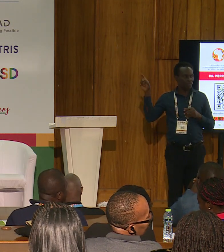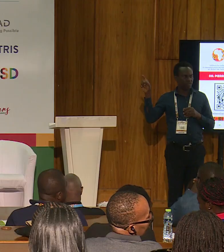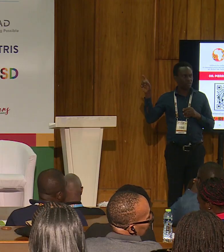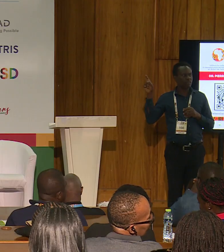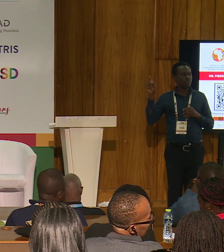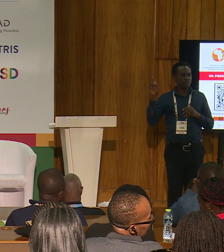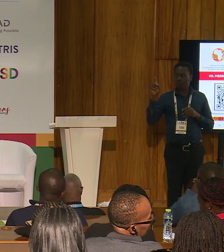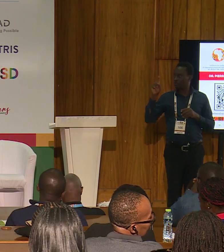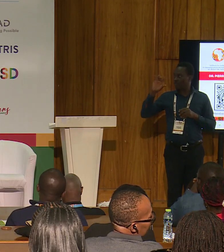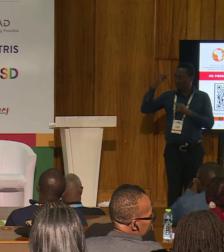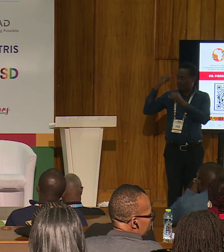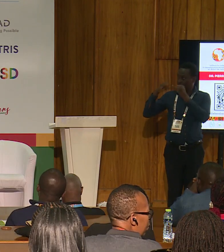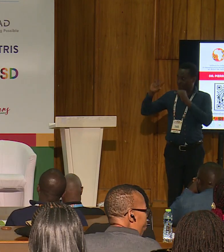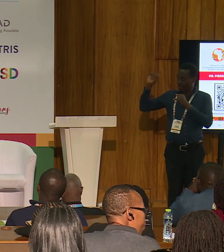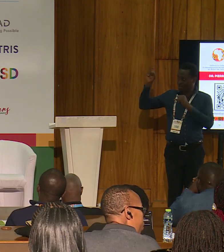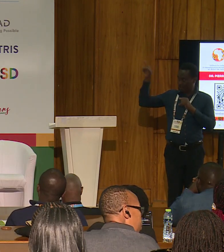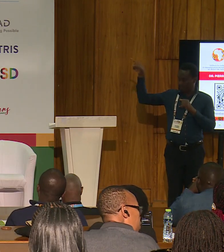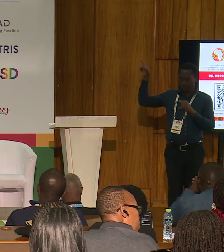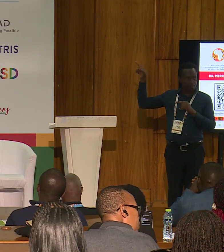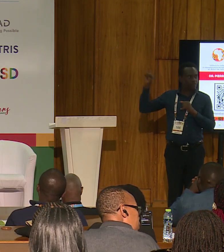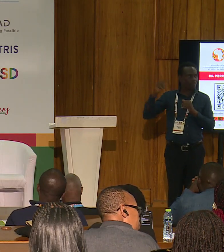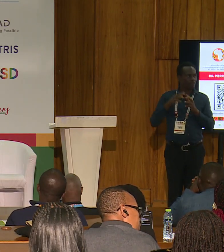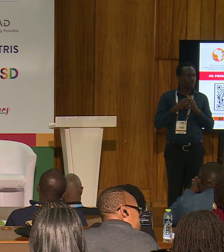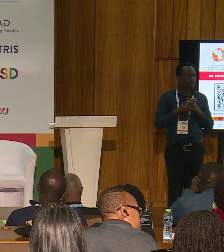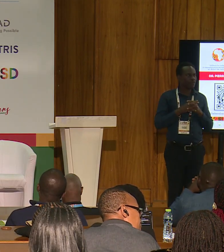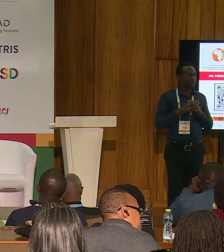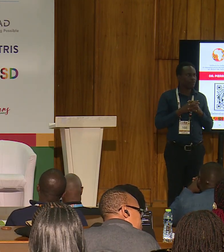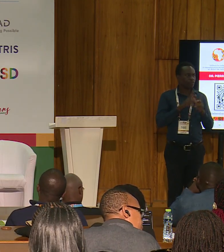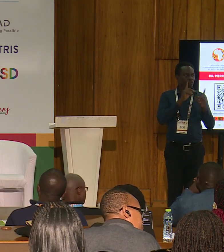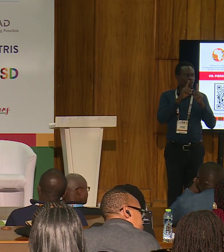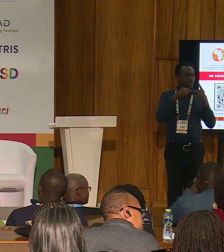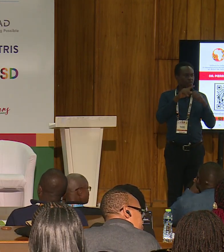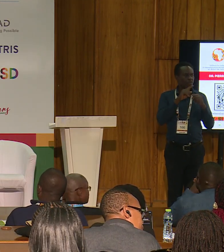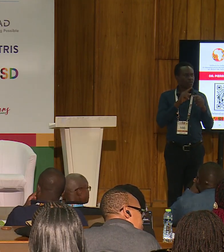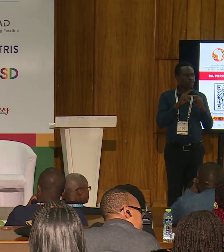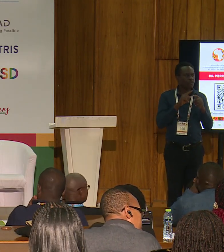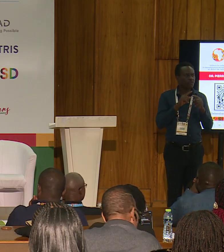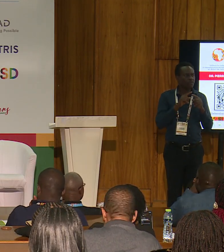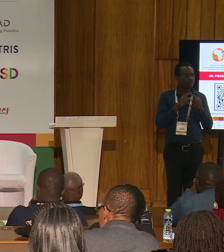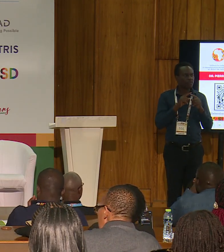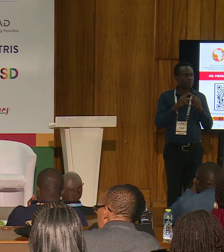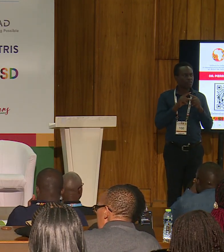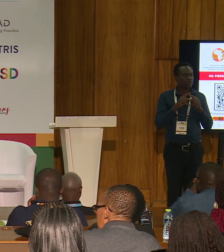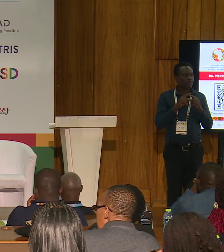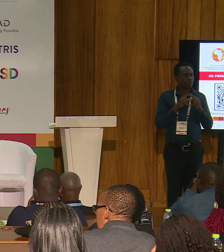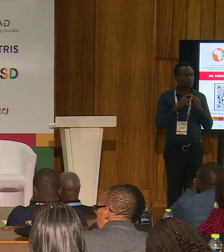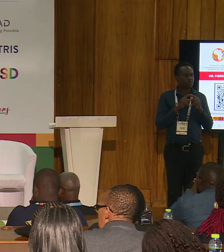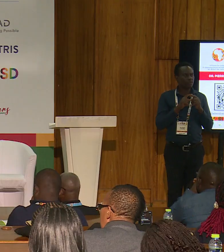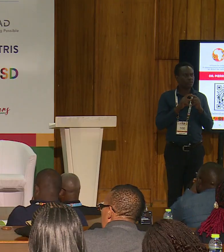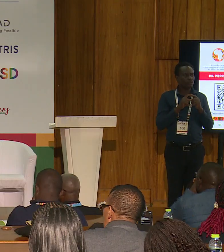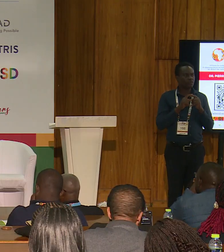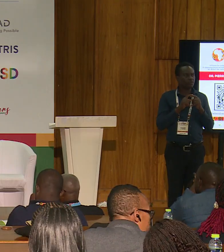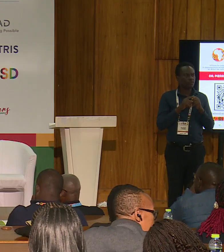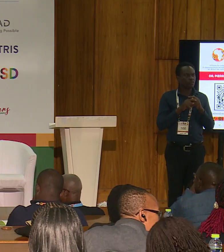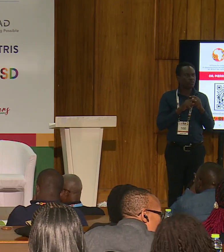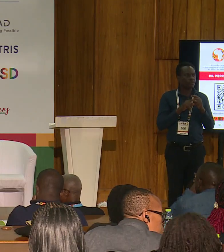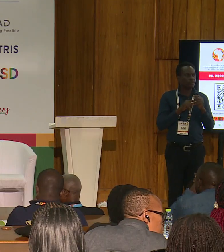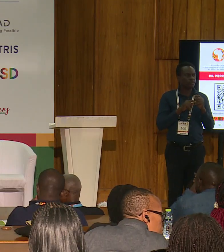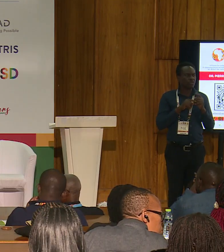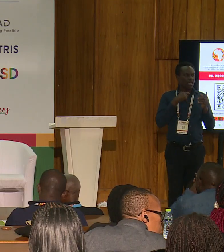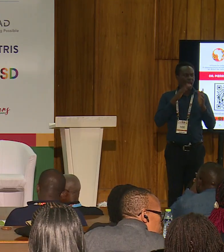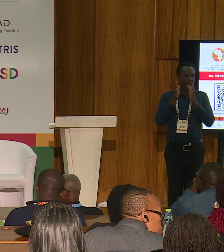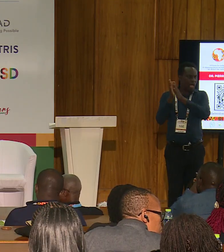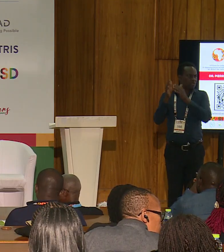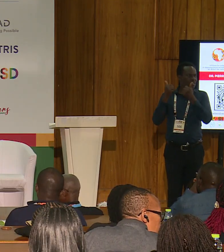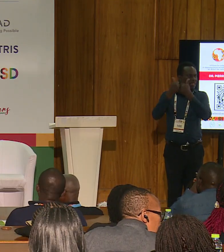first speaker in relation to the lessons learned, where she also highlighted the challenges that